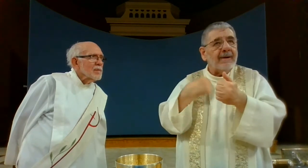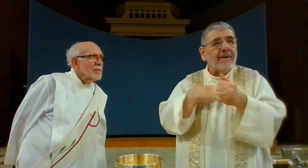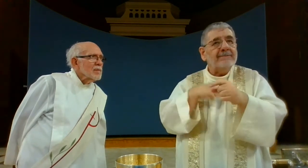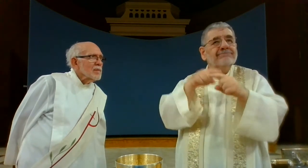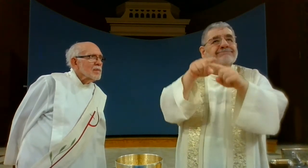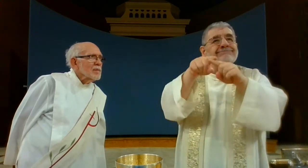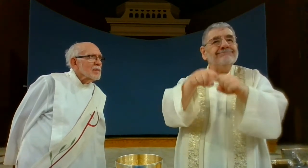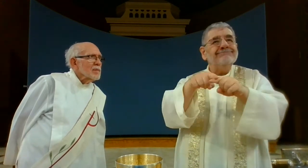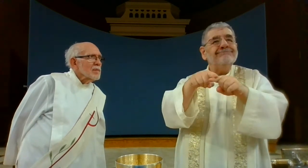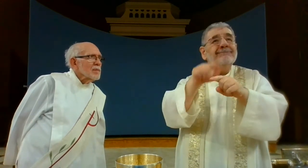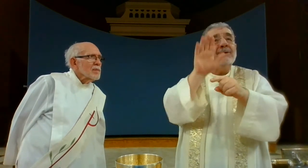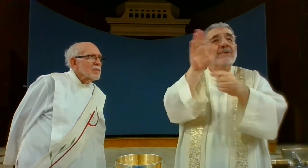by the Holy Spirit.